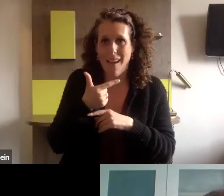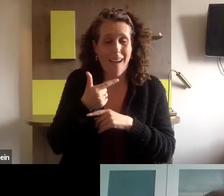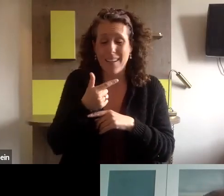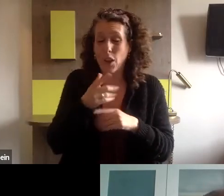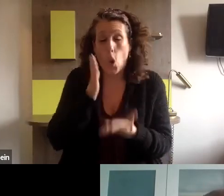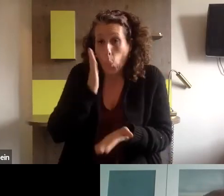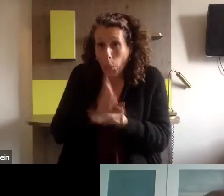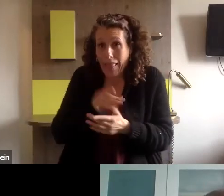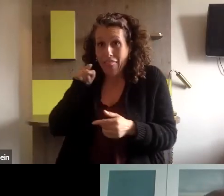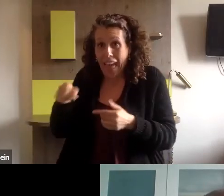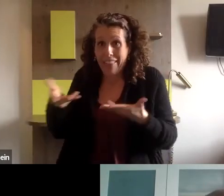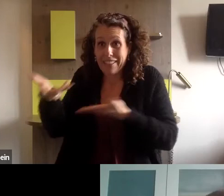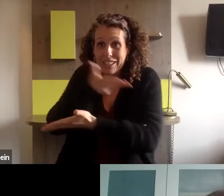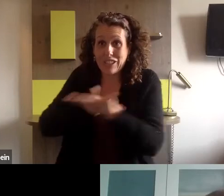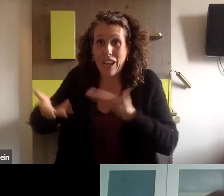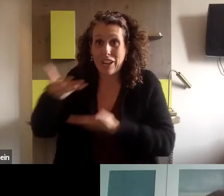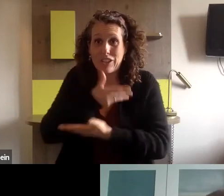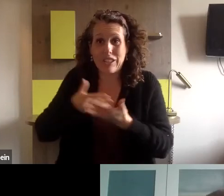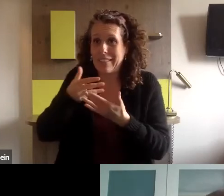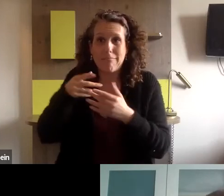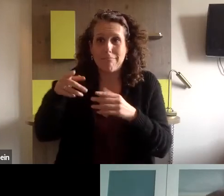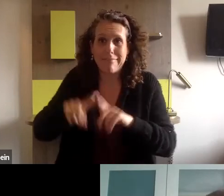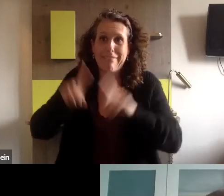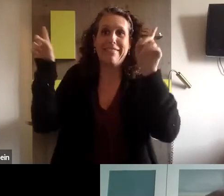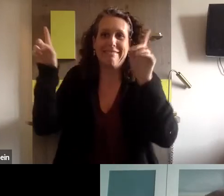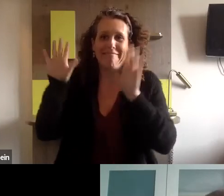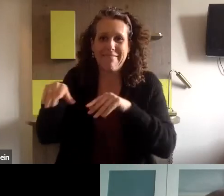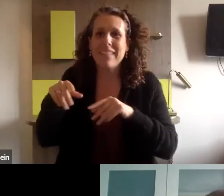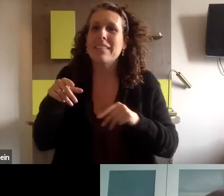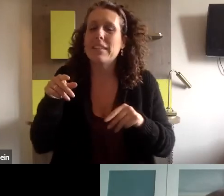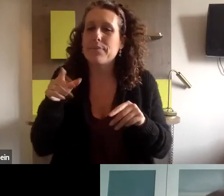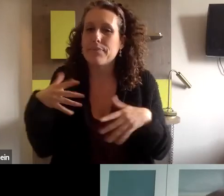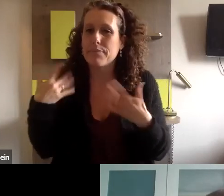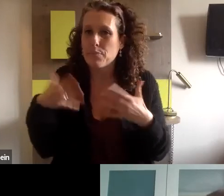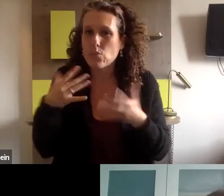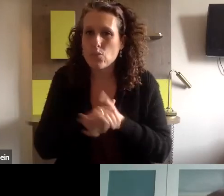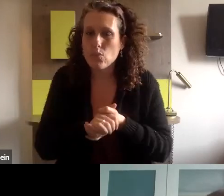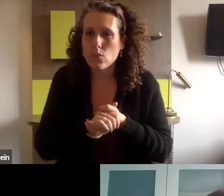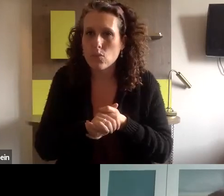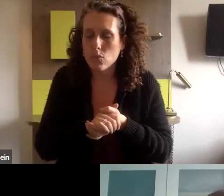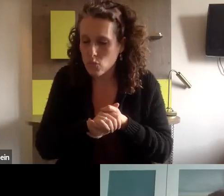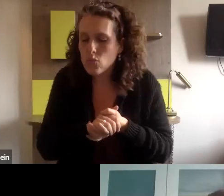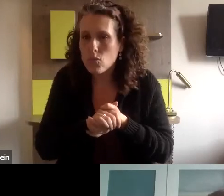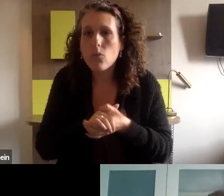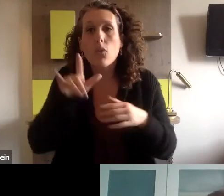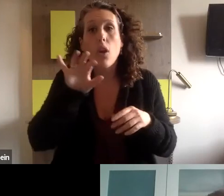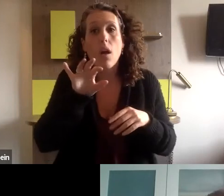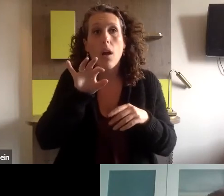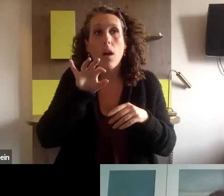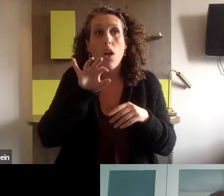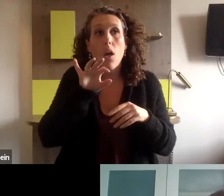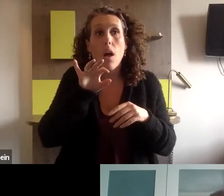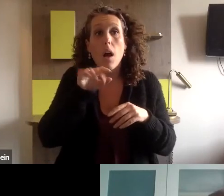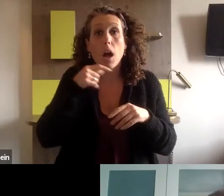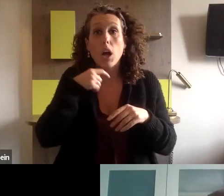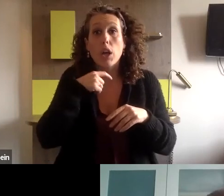discussion coming into. And the version French sign language used in